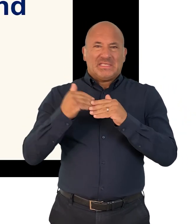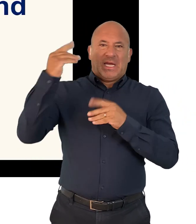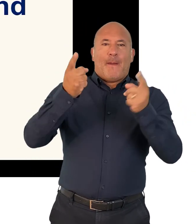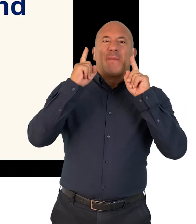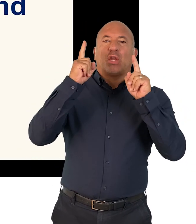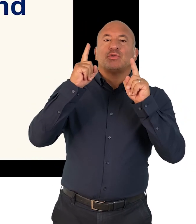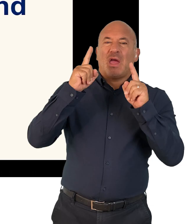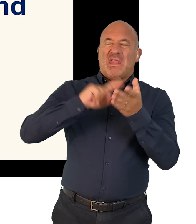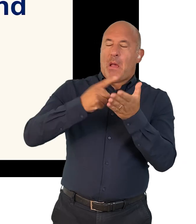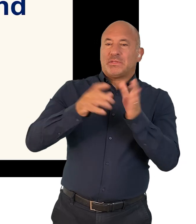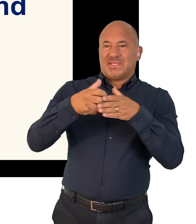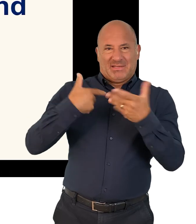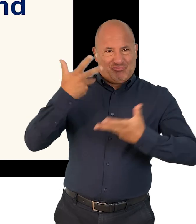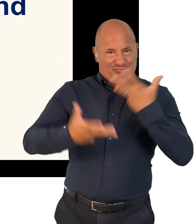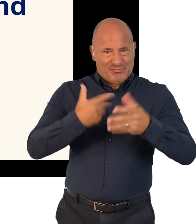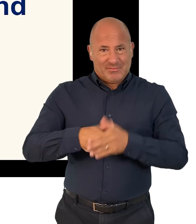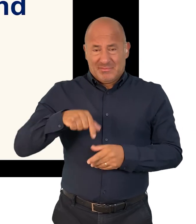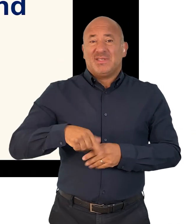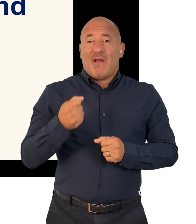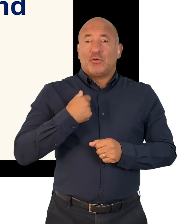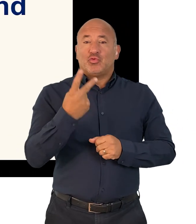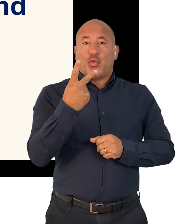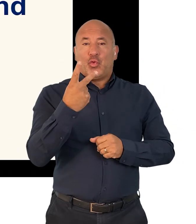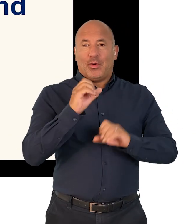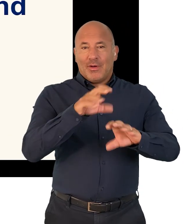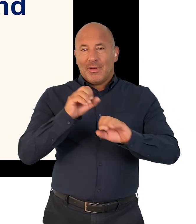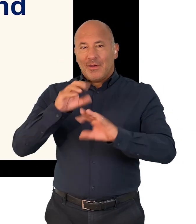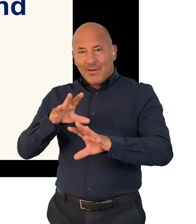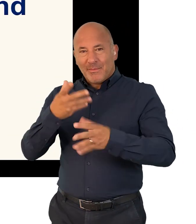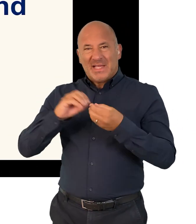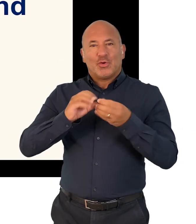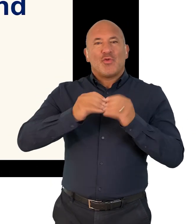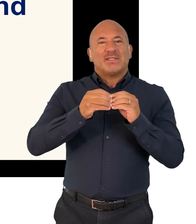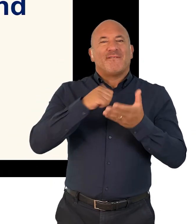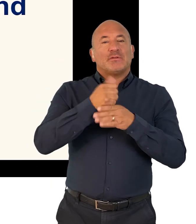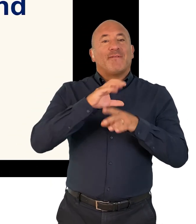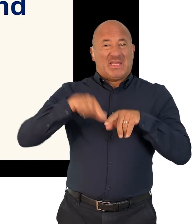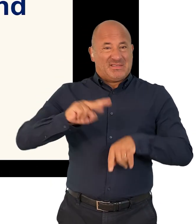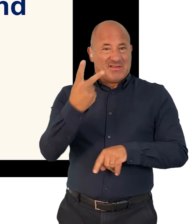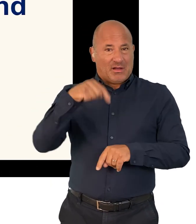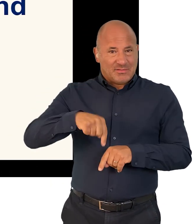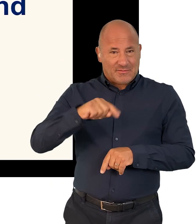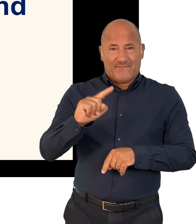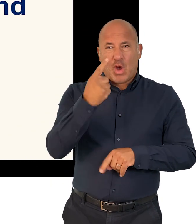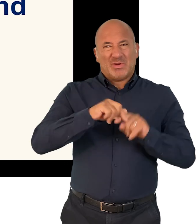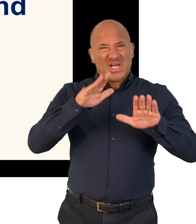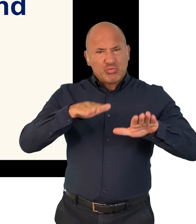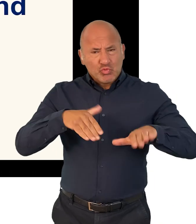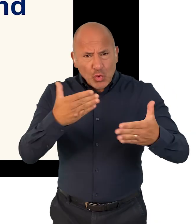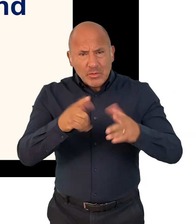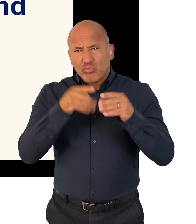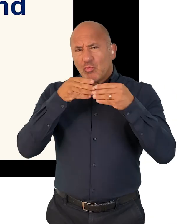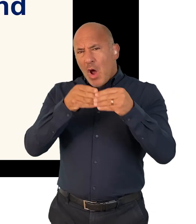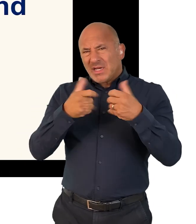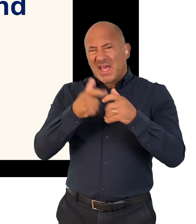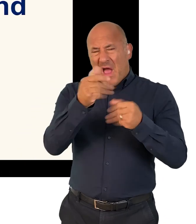Capital team. This is the second of two briefings about the Creative Foundations Fund. The first was an introduction to the fund and a guide